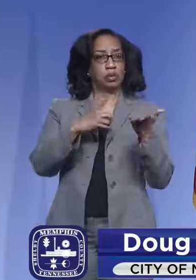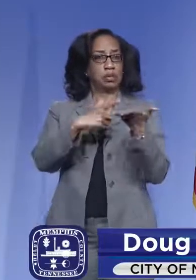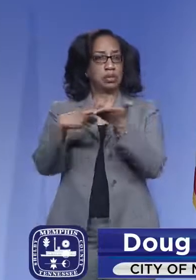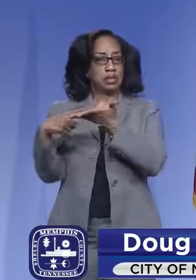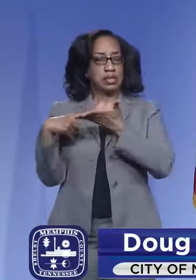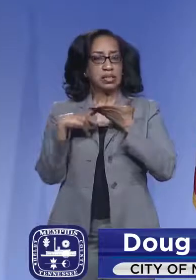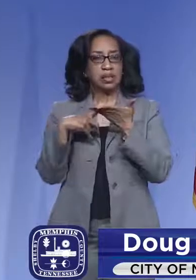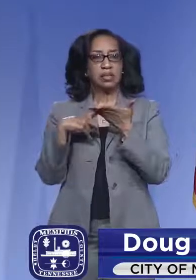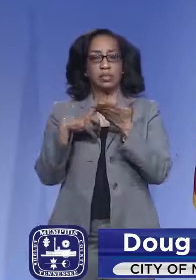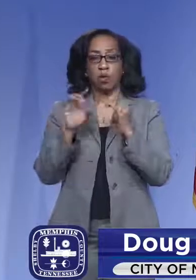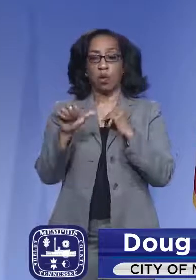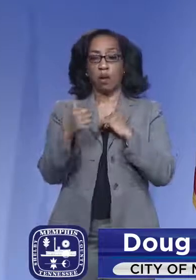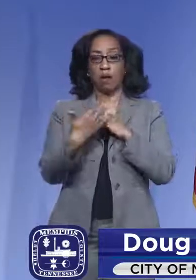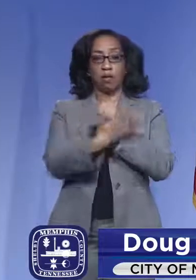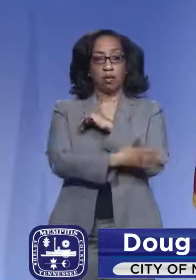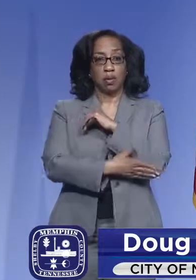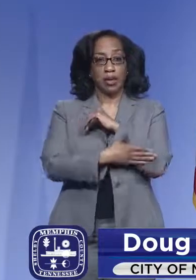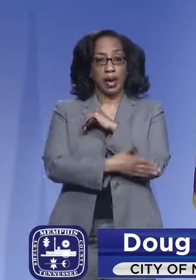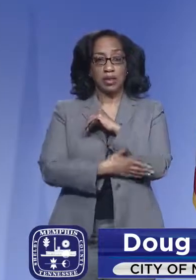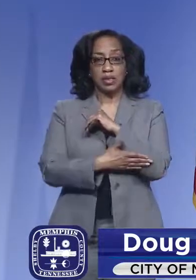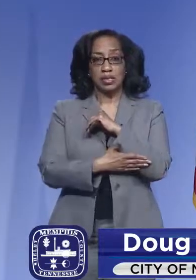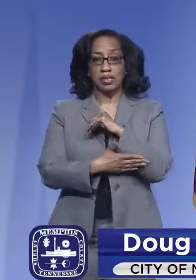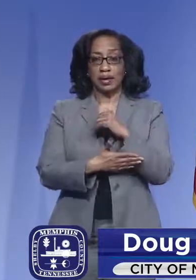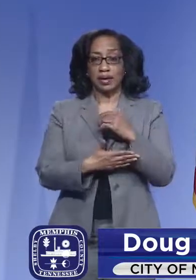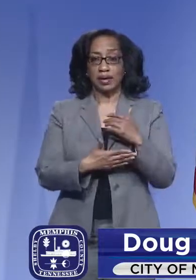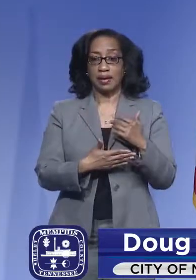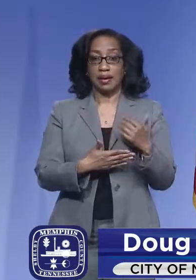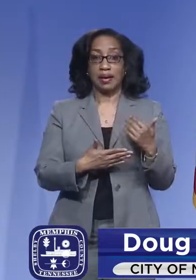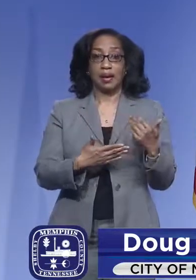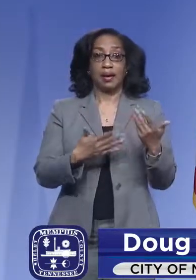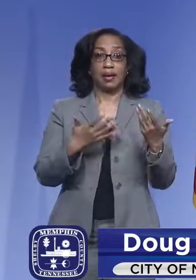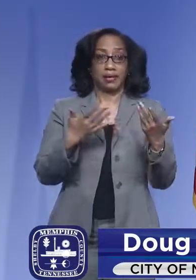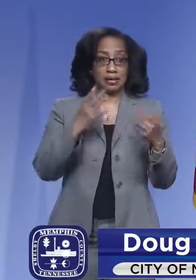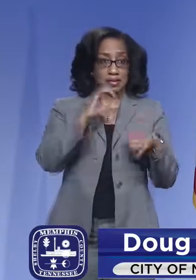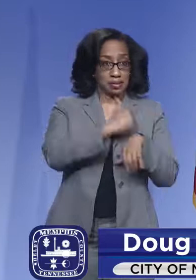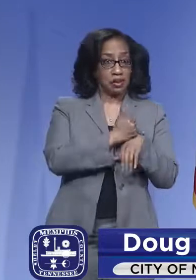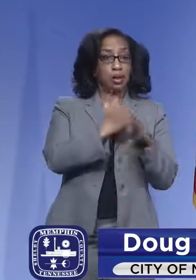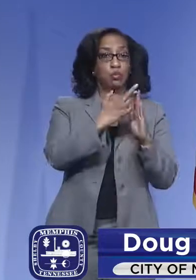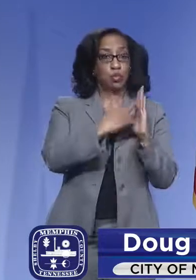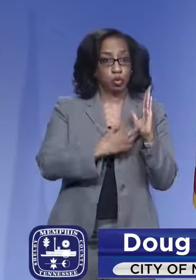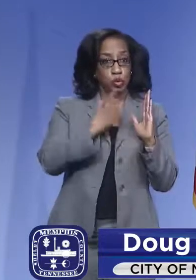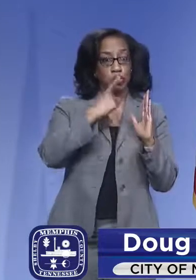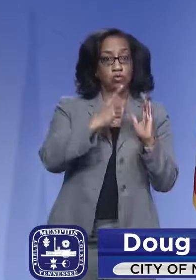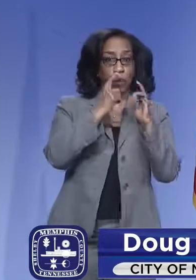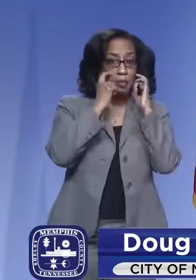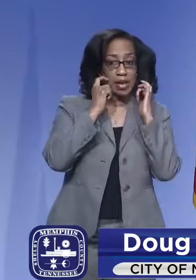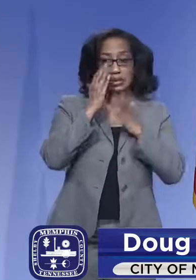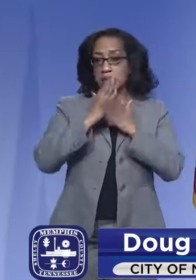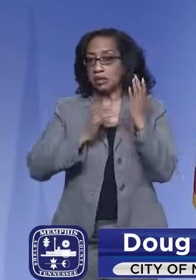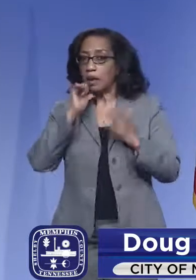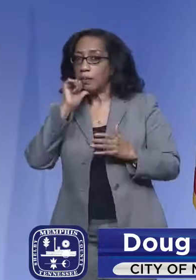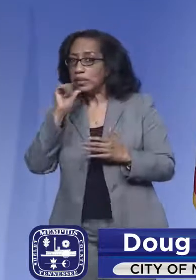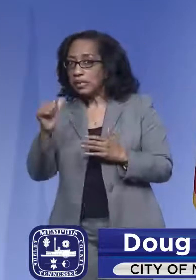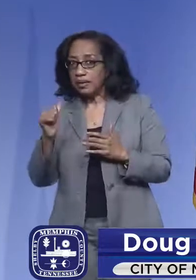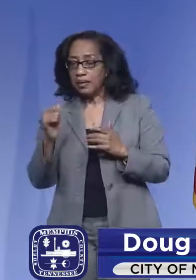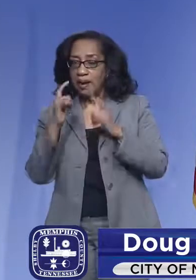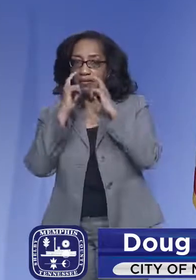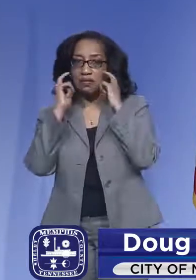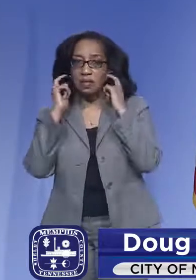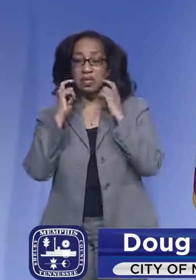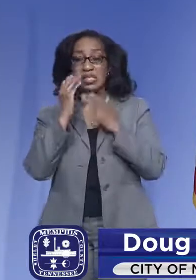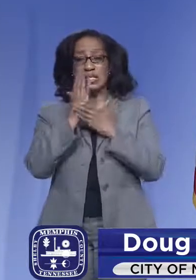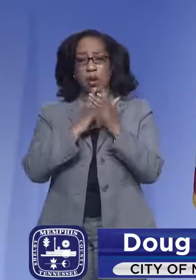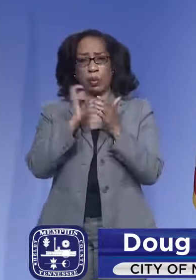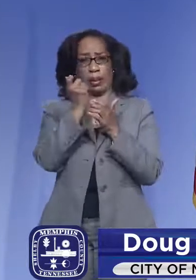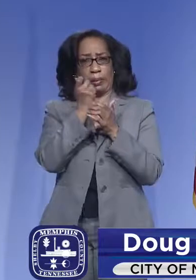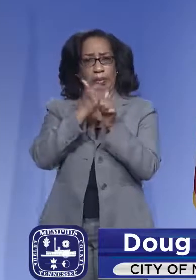were other counties that either did or did not have a mask mandate. There were other counties that lagged a little